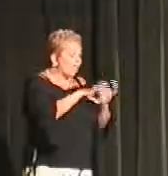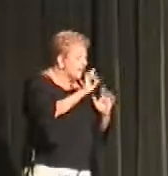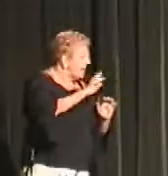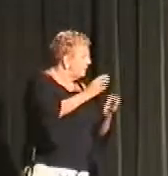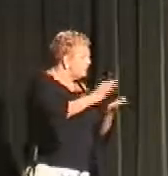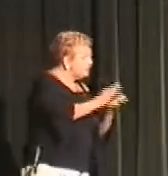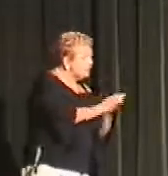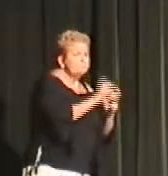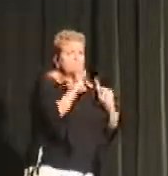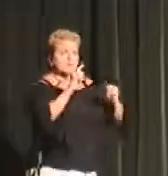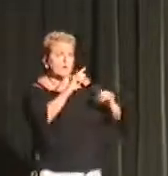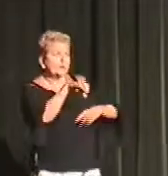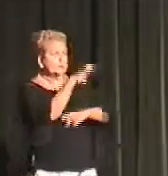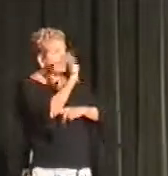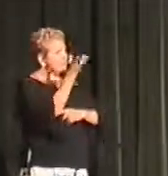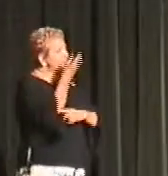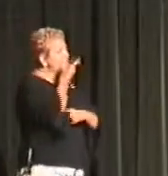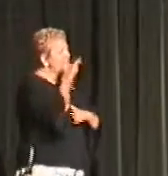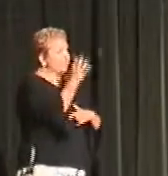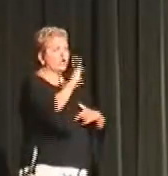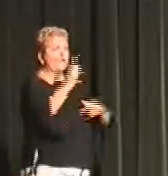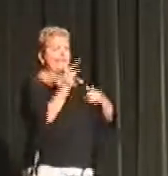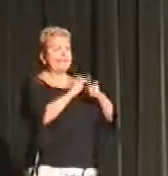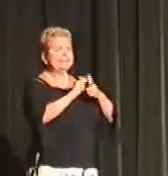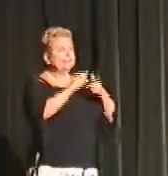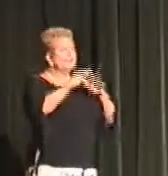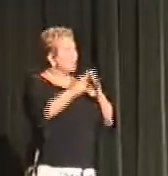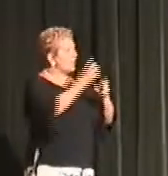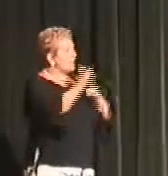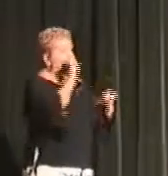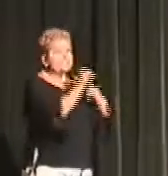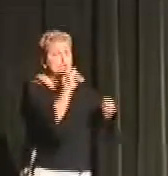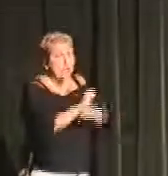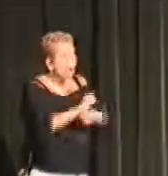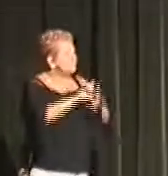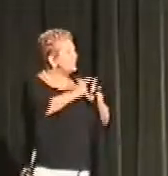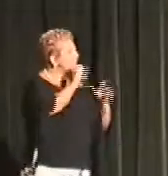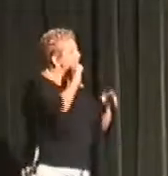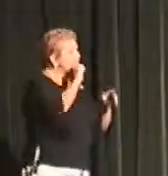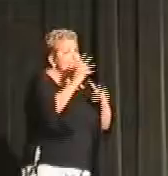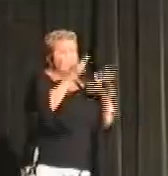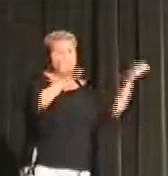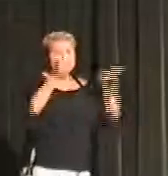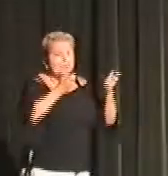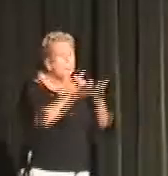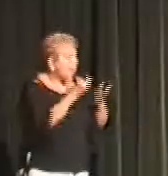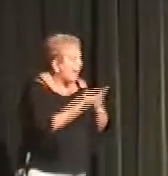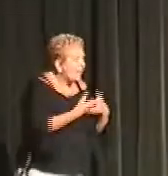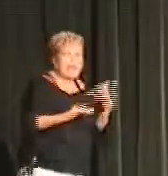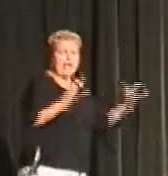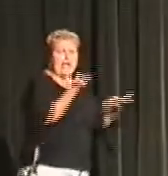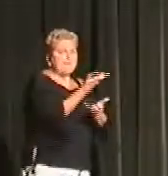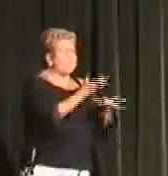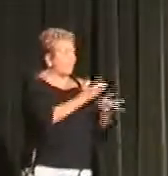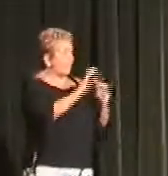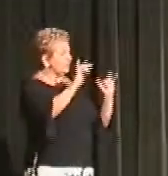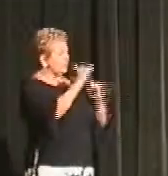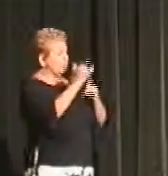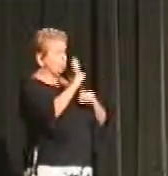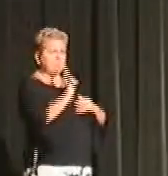and checks started coming in the mail, you know, job offers, you know, I mean, things like that. And as I